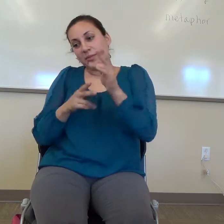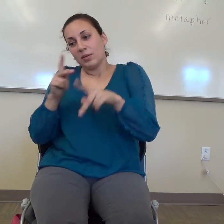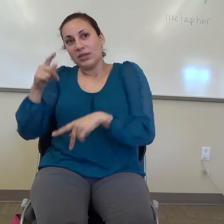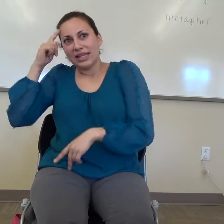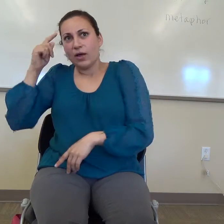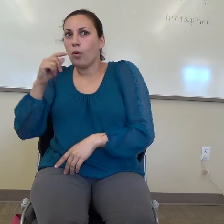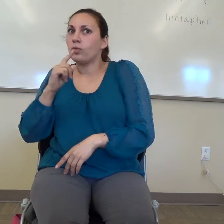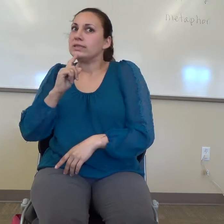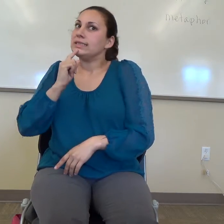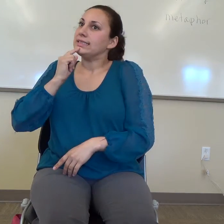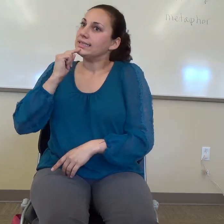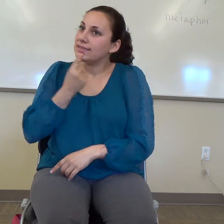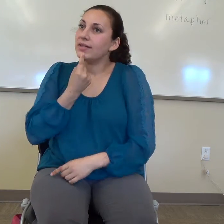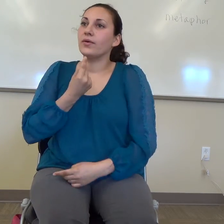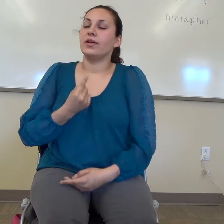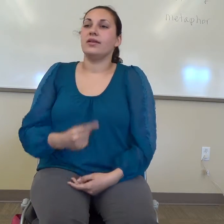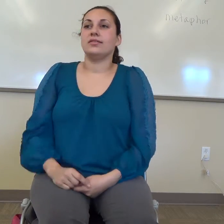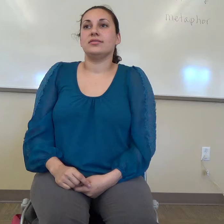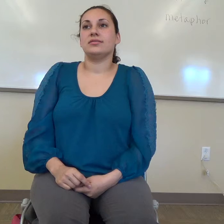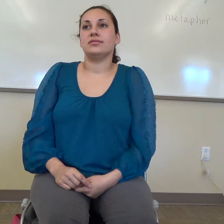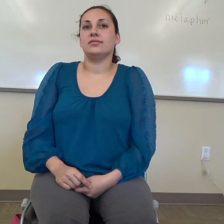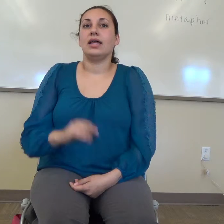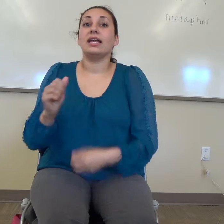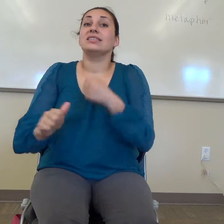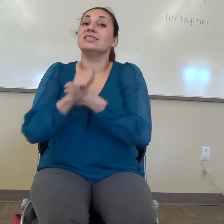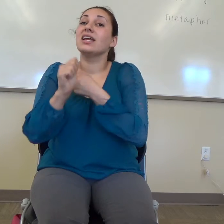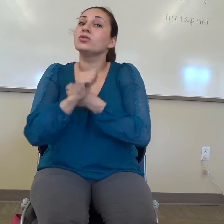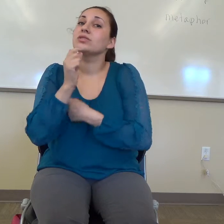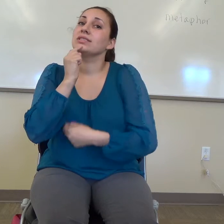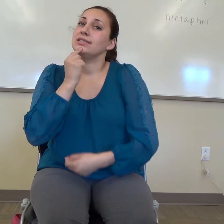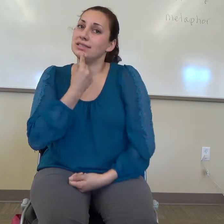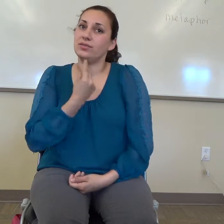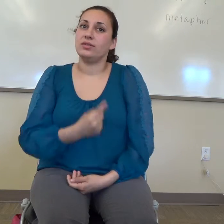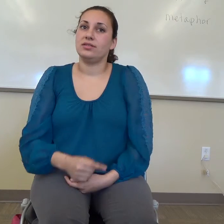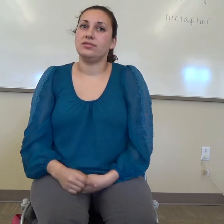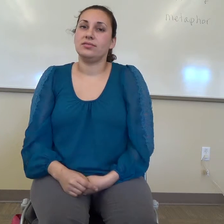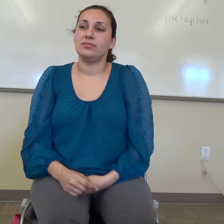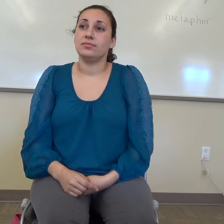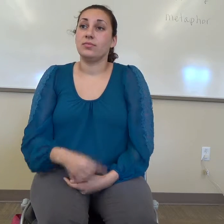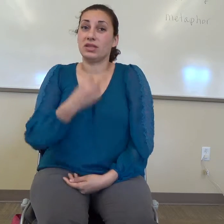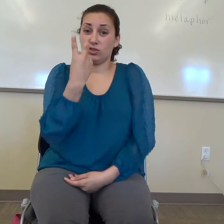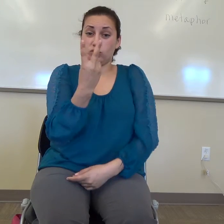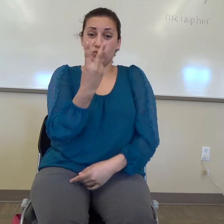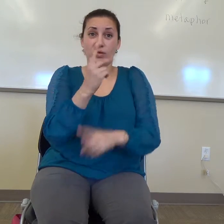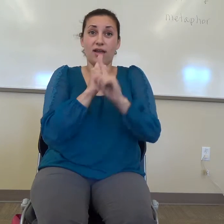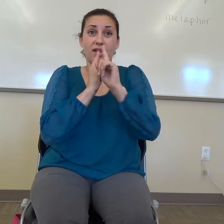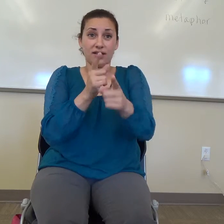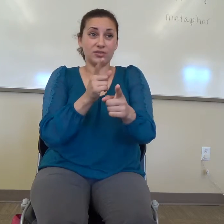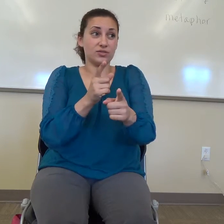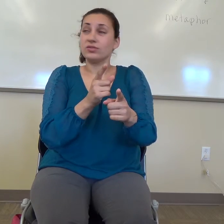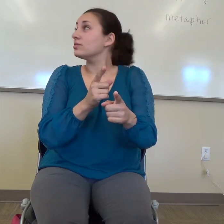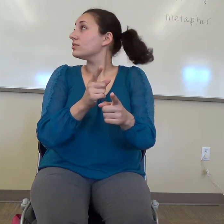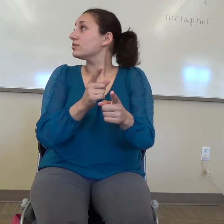Okay, so these two, what I'm getting at is these two answers, and here, Luis is a really good